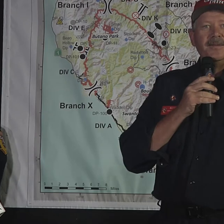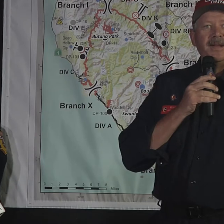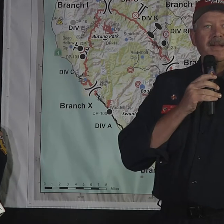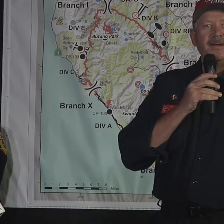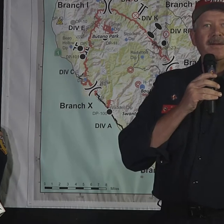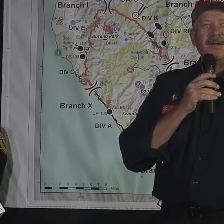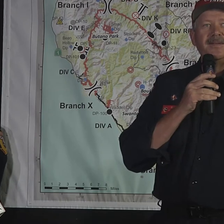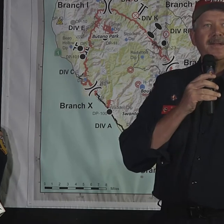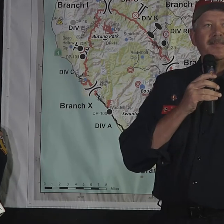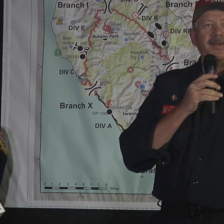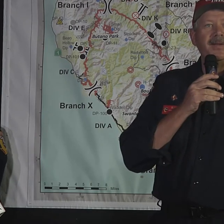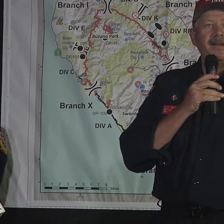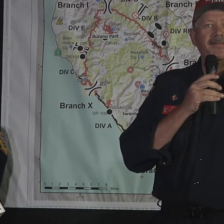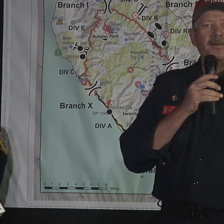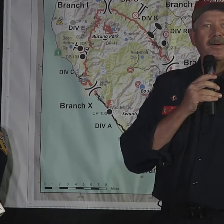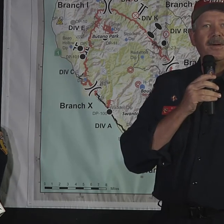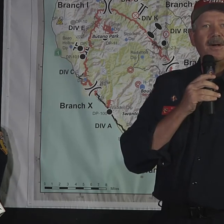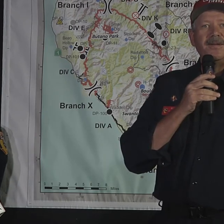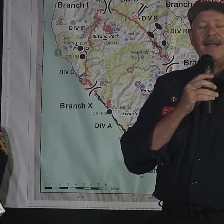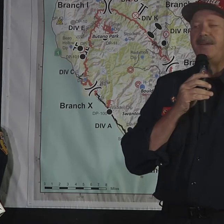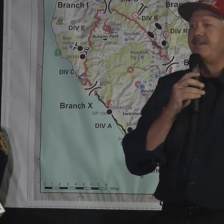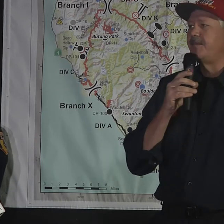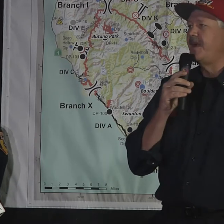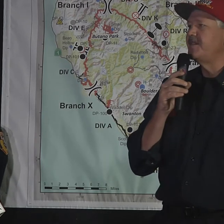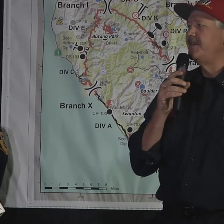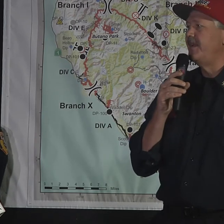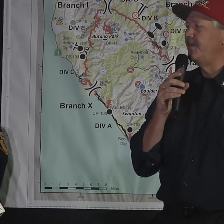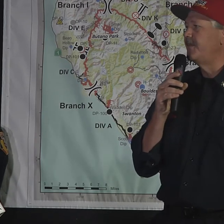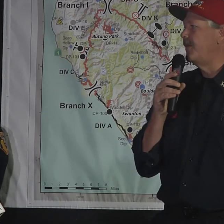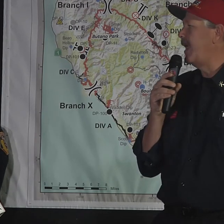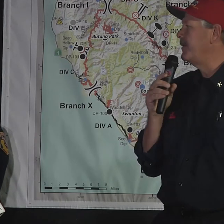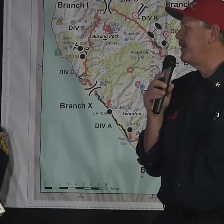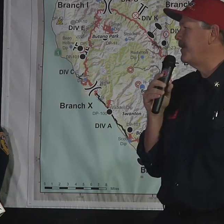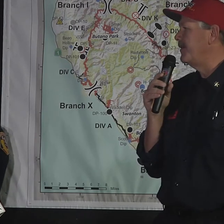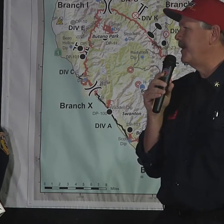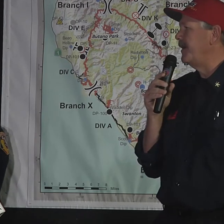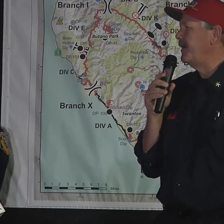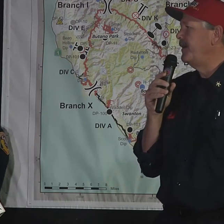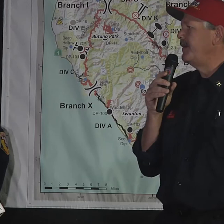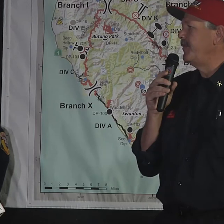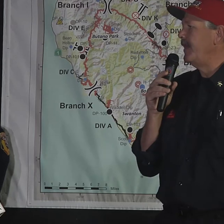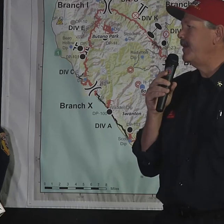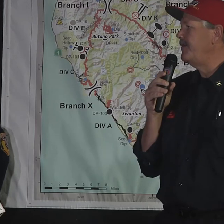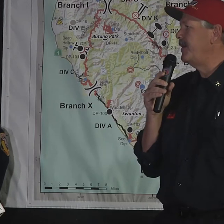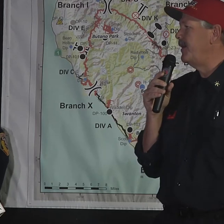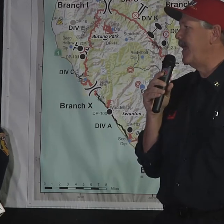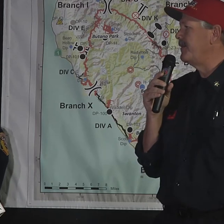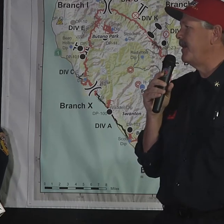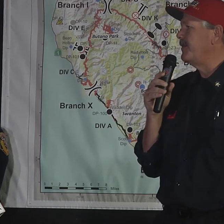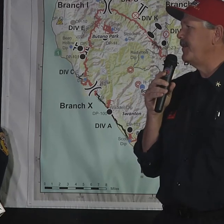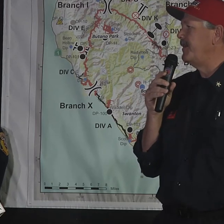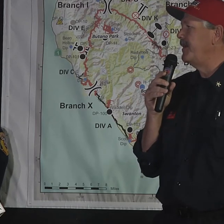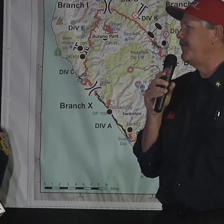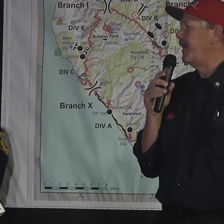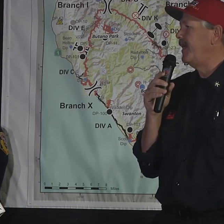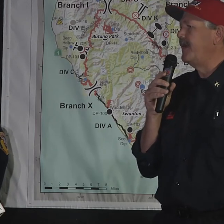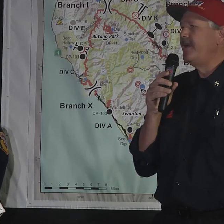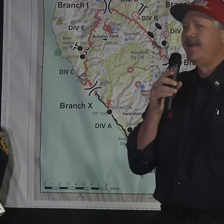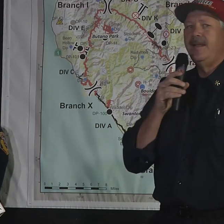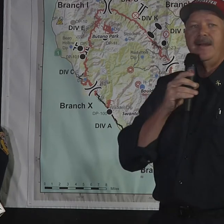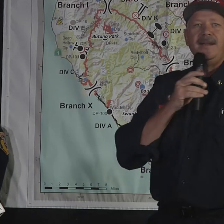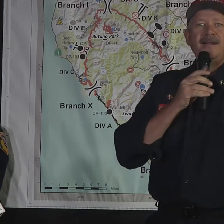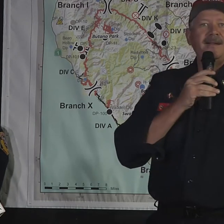to increase the ability for our damage inspection teams throughout this incident to make interior access to